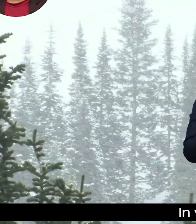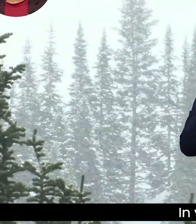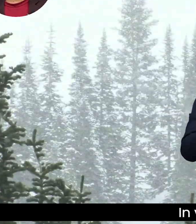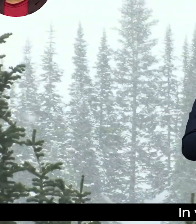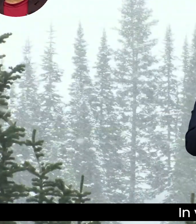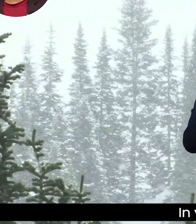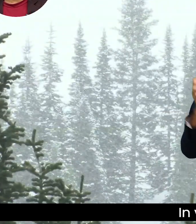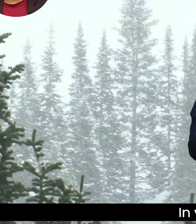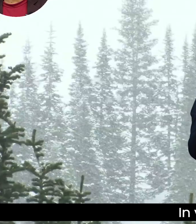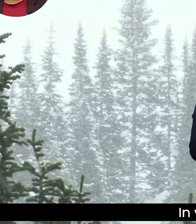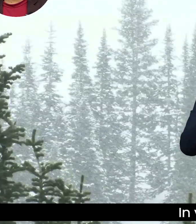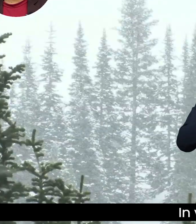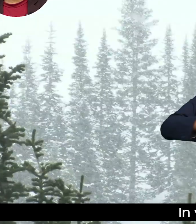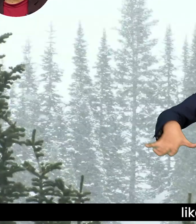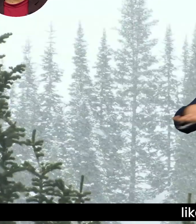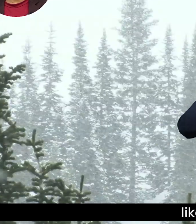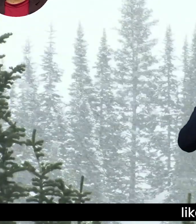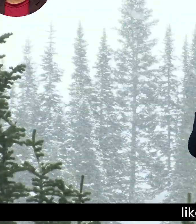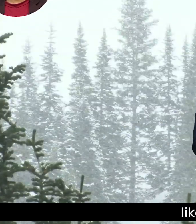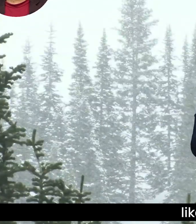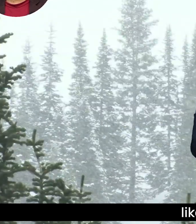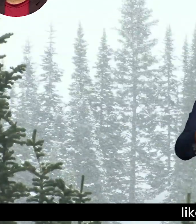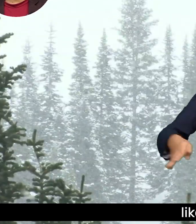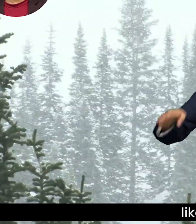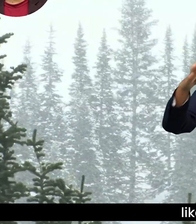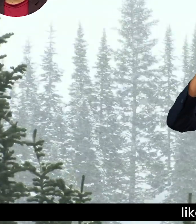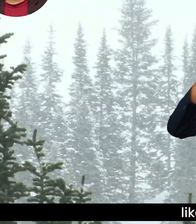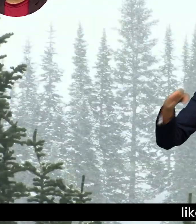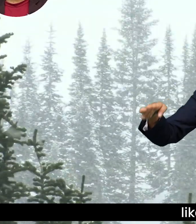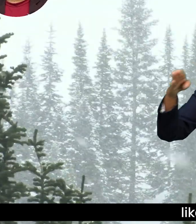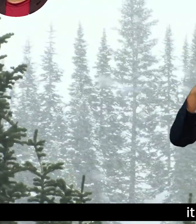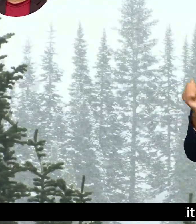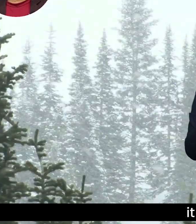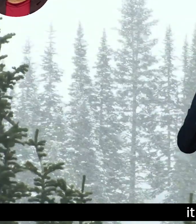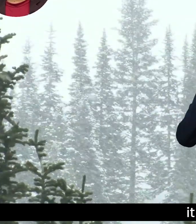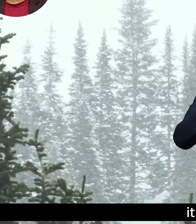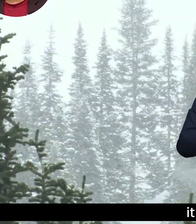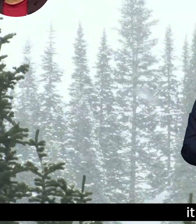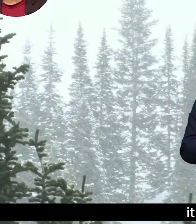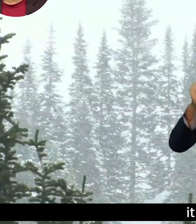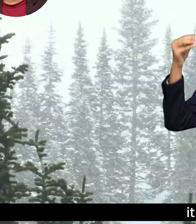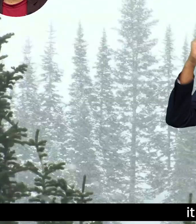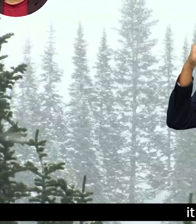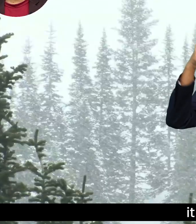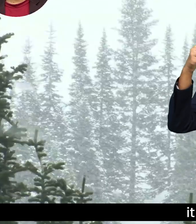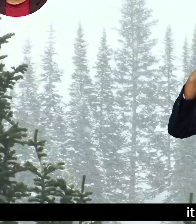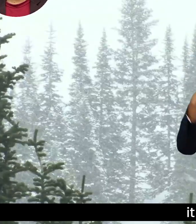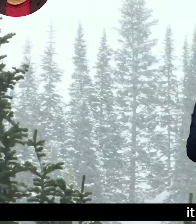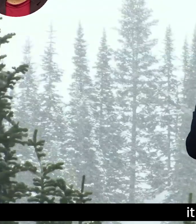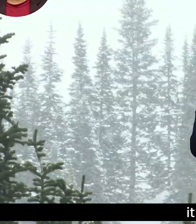In very cold regions like the Himalayas, it snows heavily.